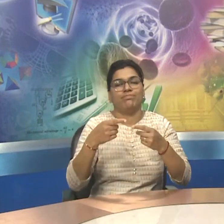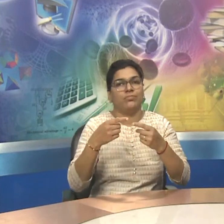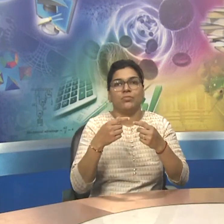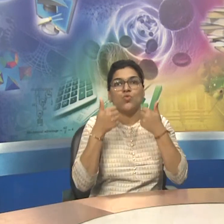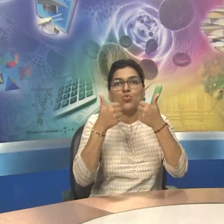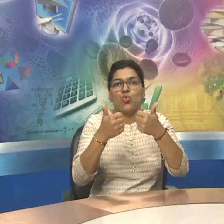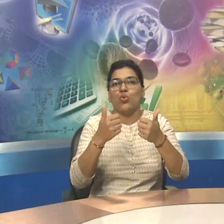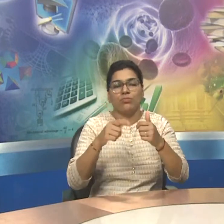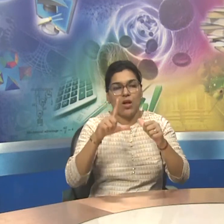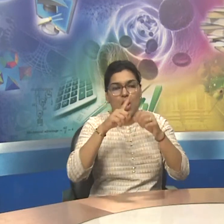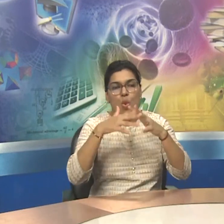expect